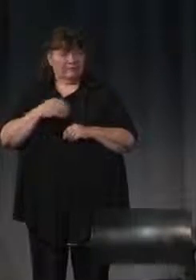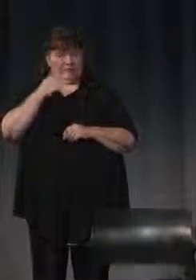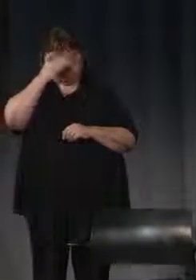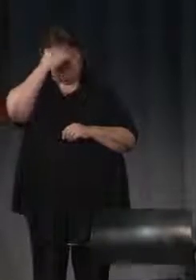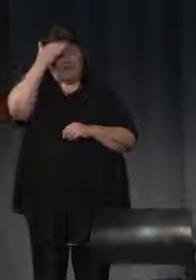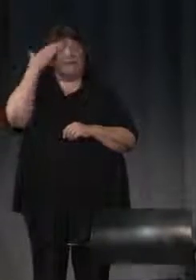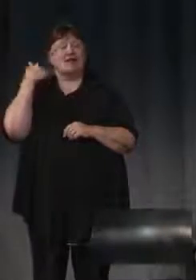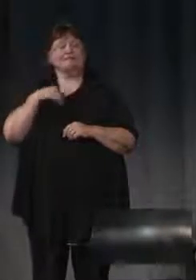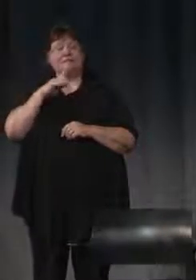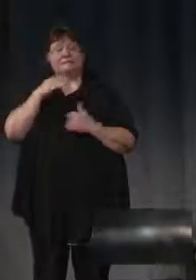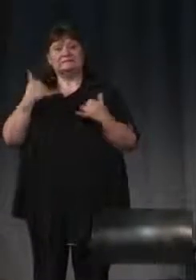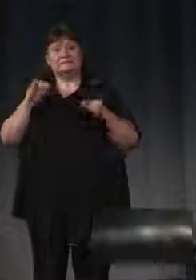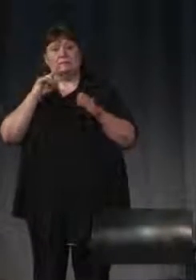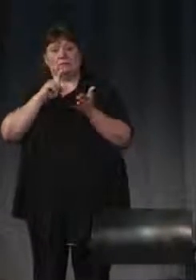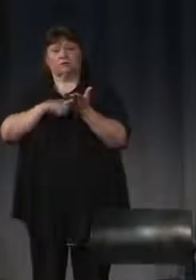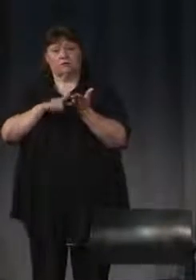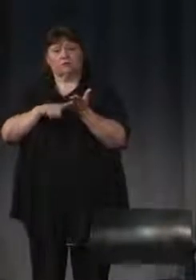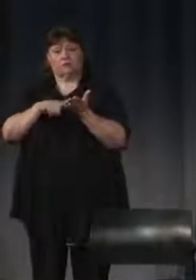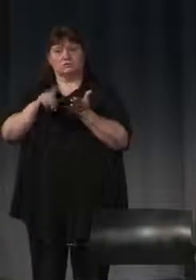out.